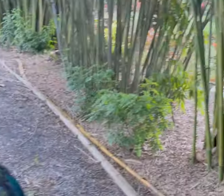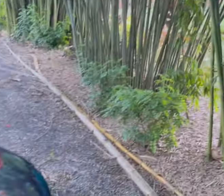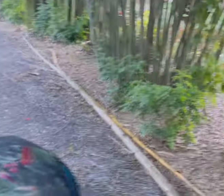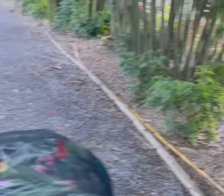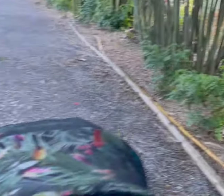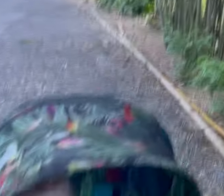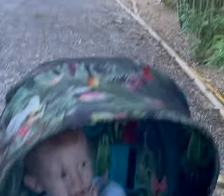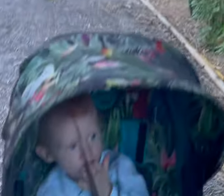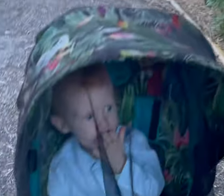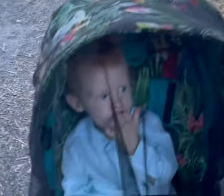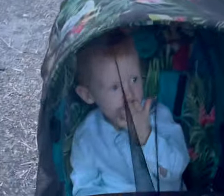Bam.